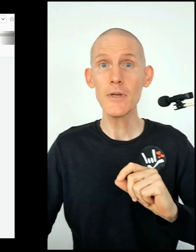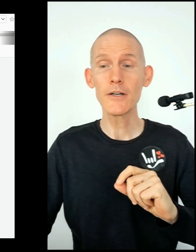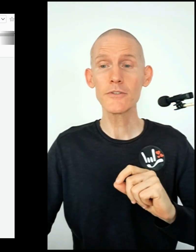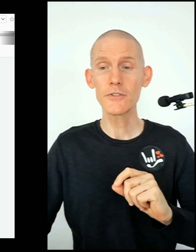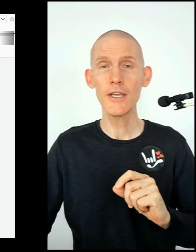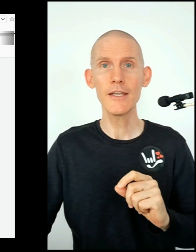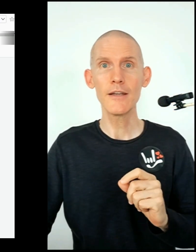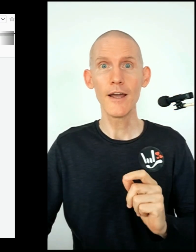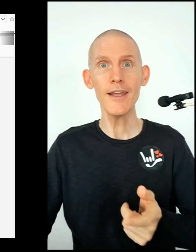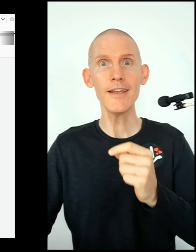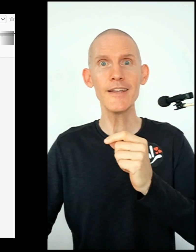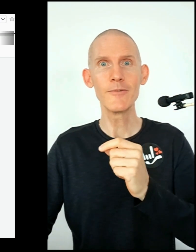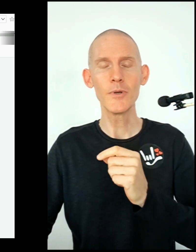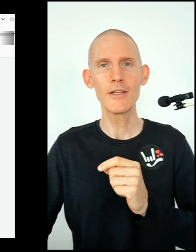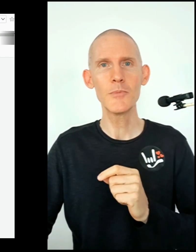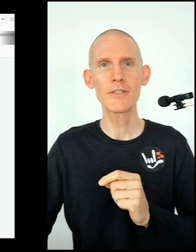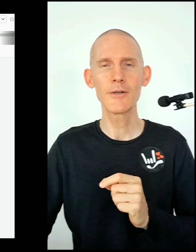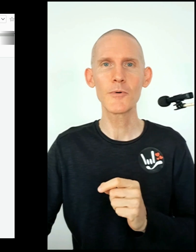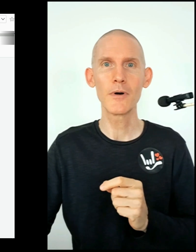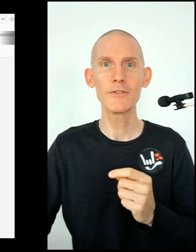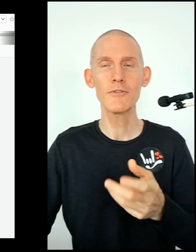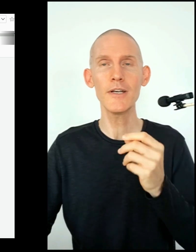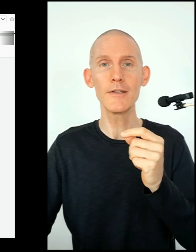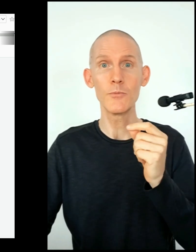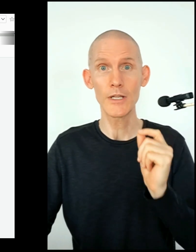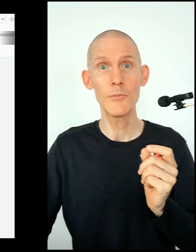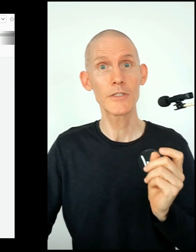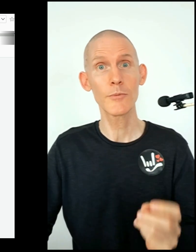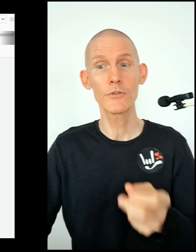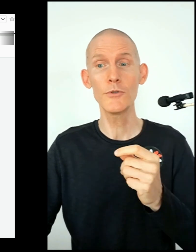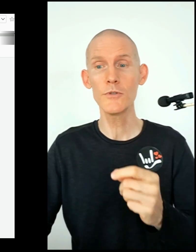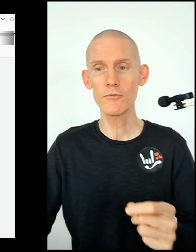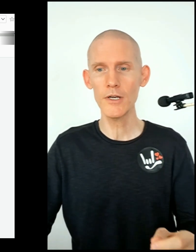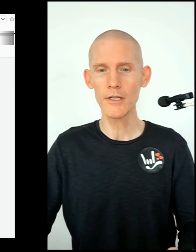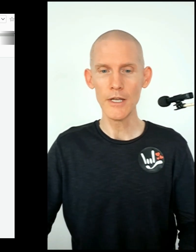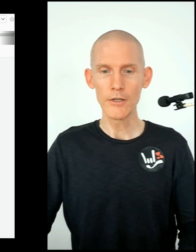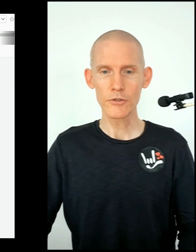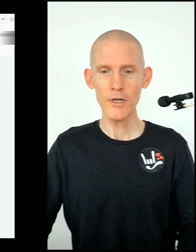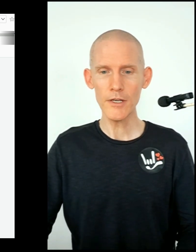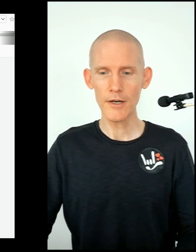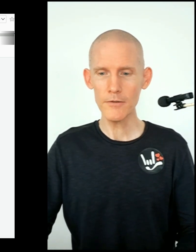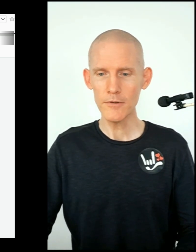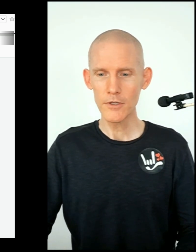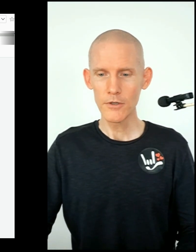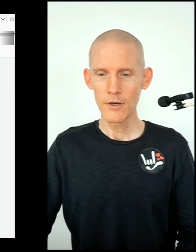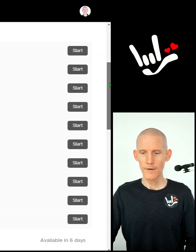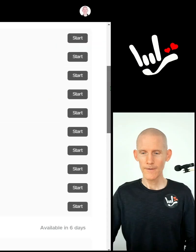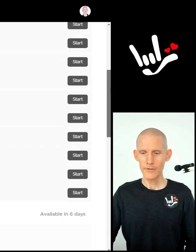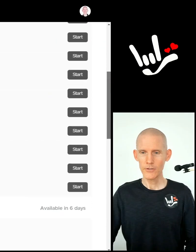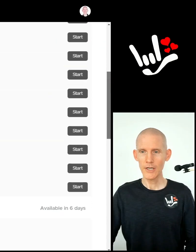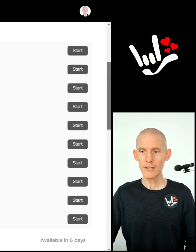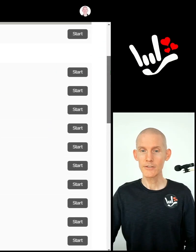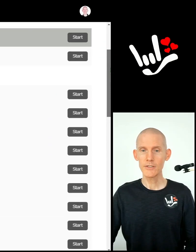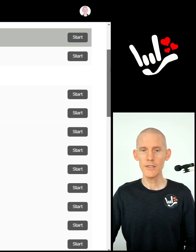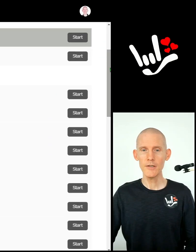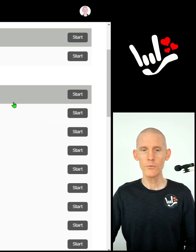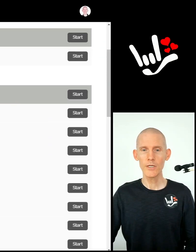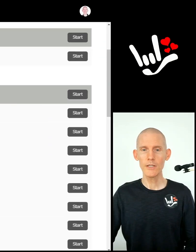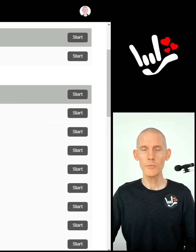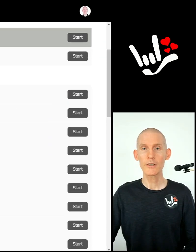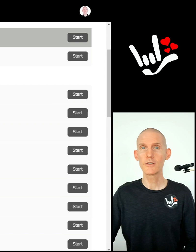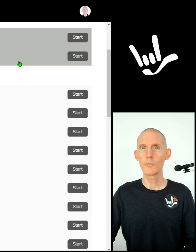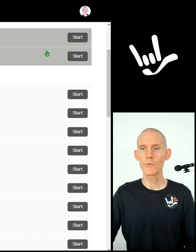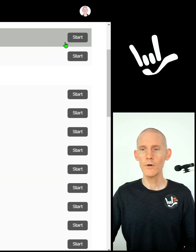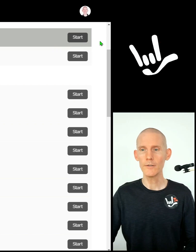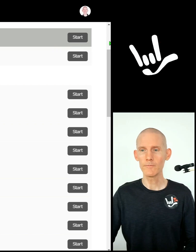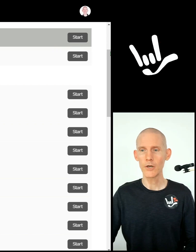an email saying, hey, Weekly Mix number 1 is ready. Weekly Mix number 2 is ready. So right now, let's see, I can see